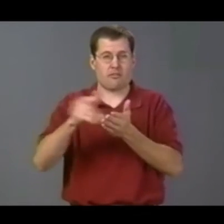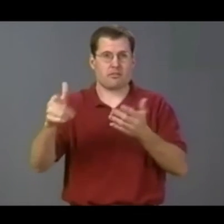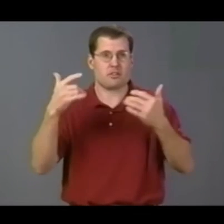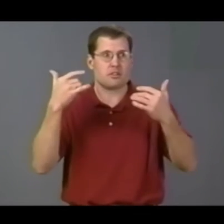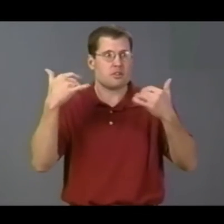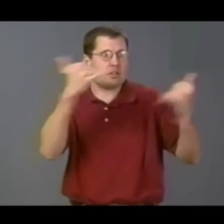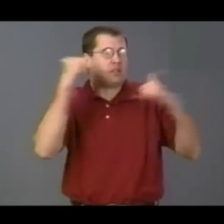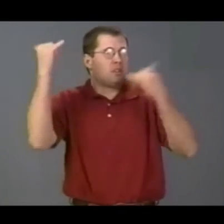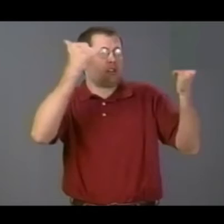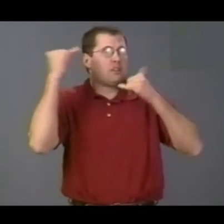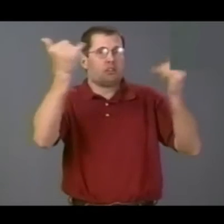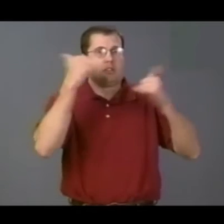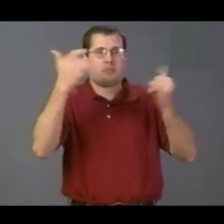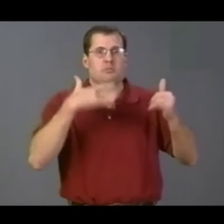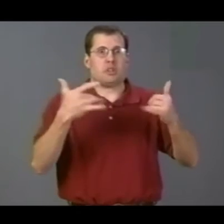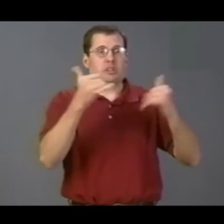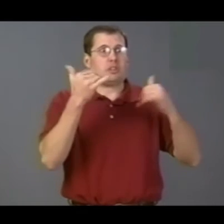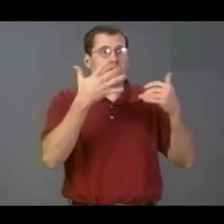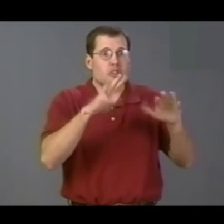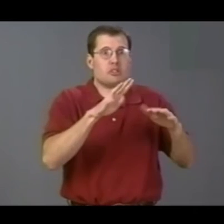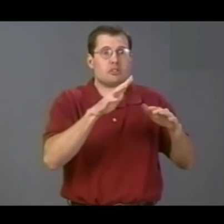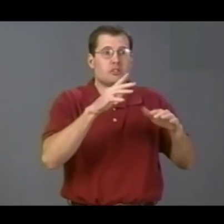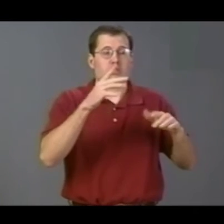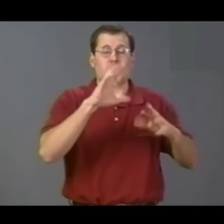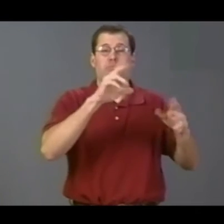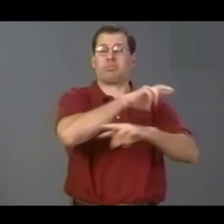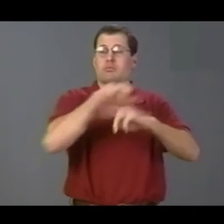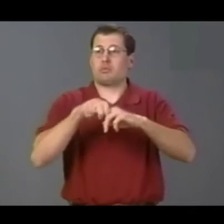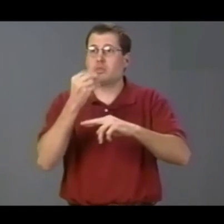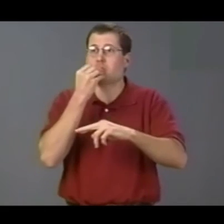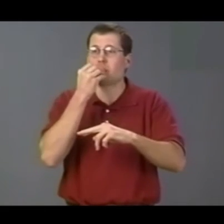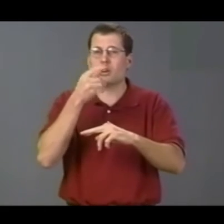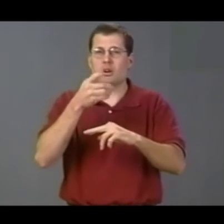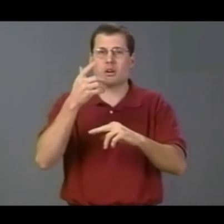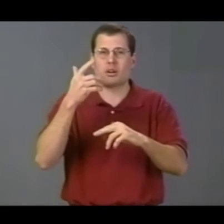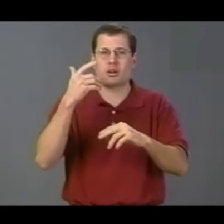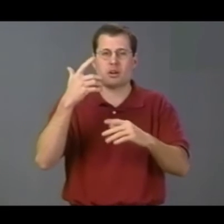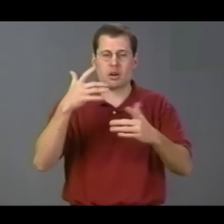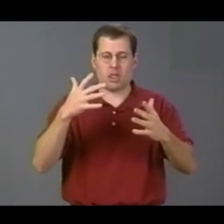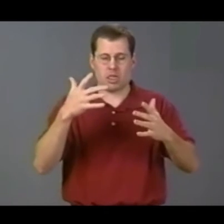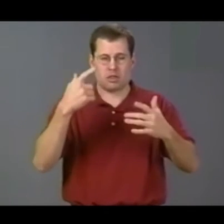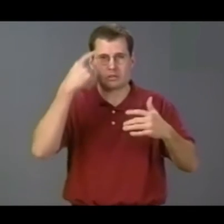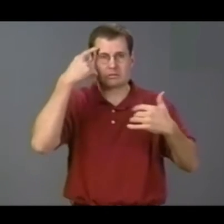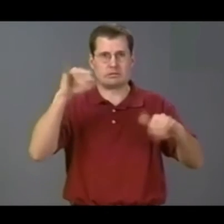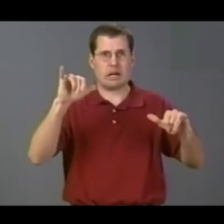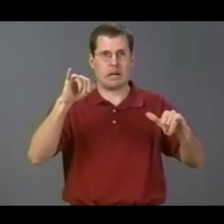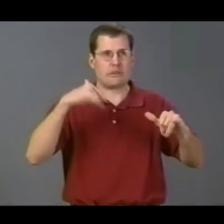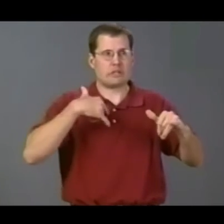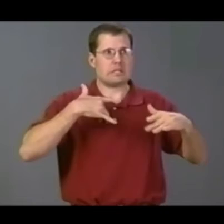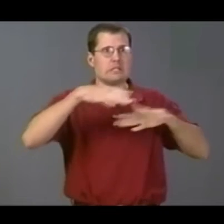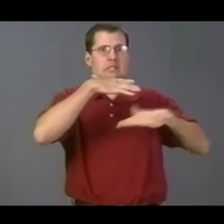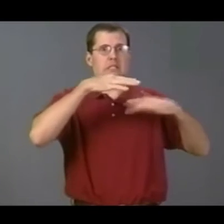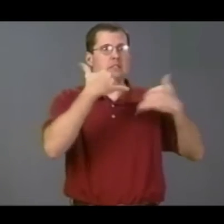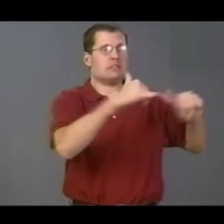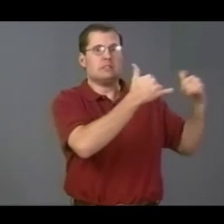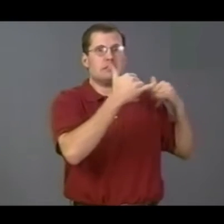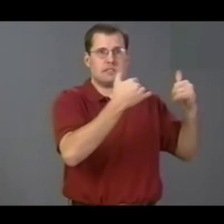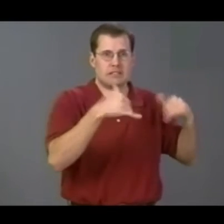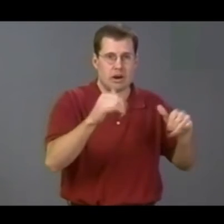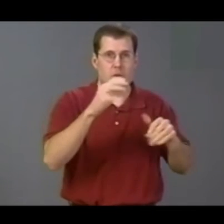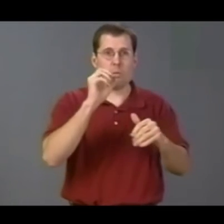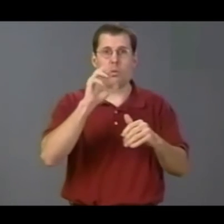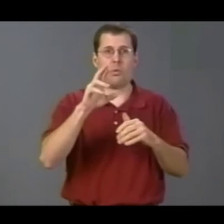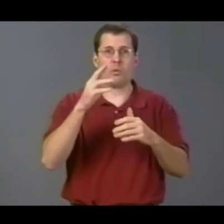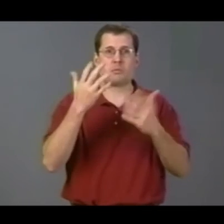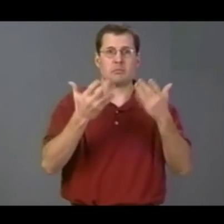explain to them, it's time to eat food while they're running around and it's almost time to